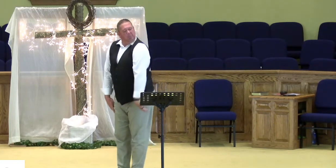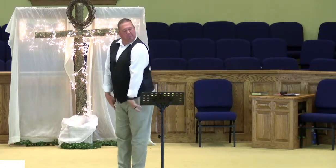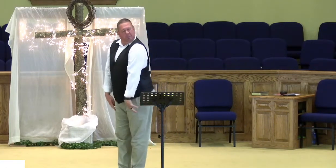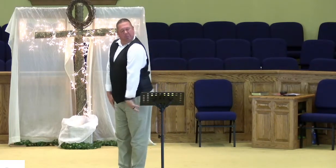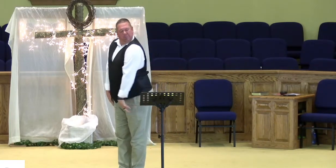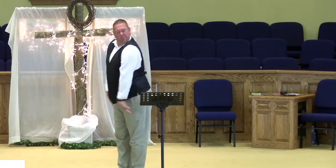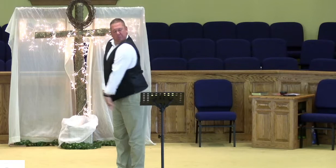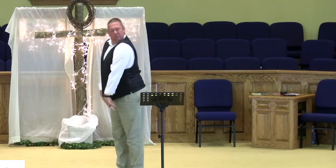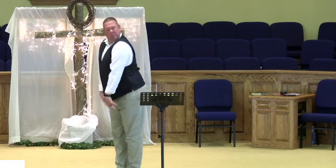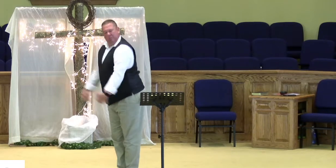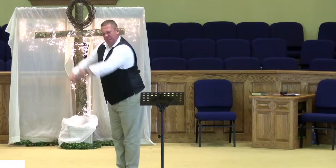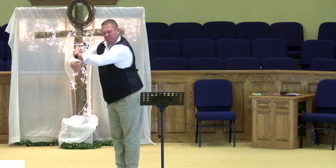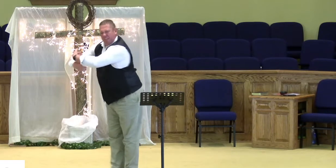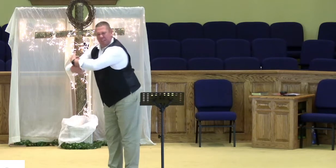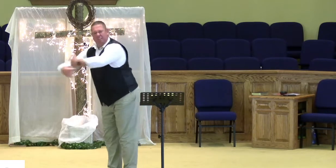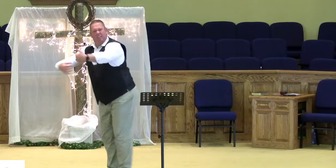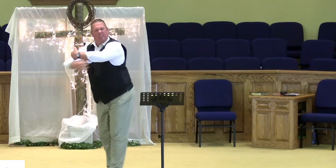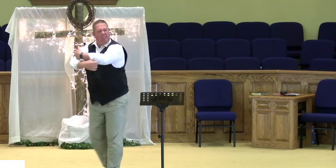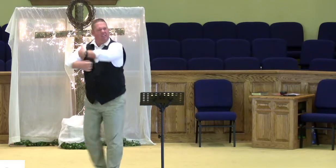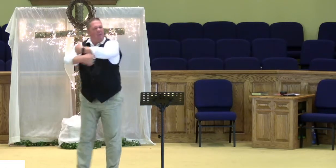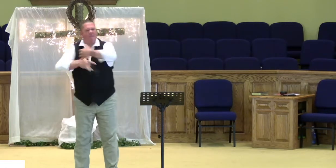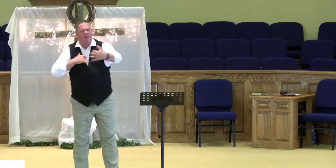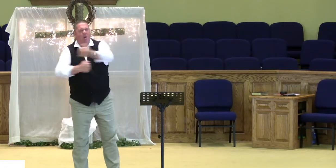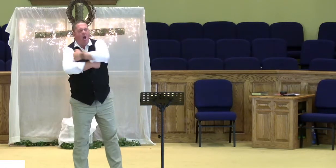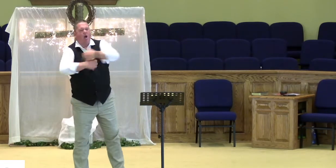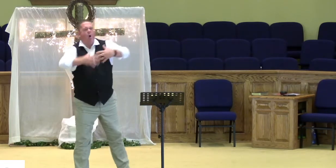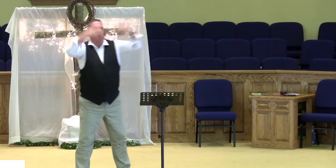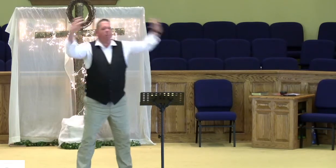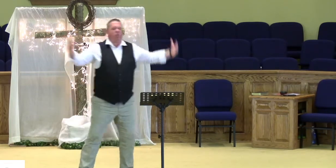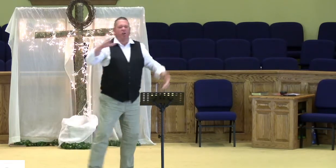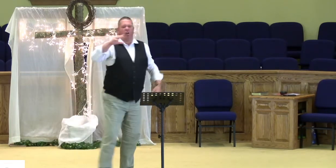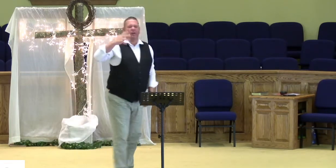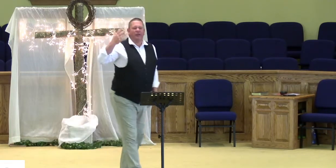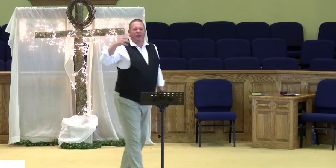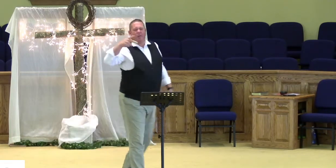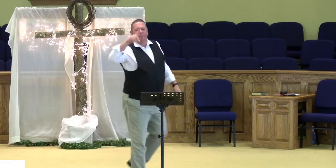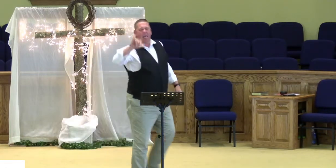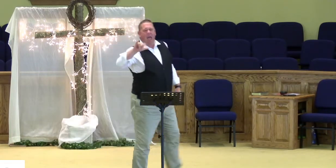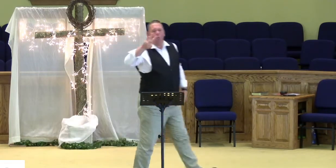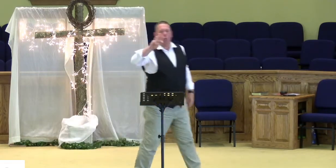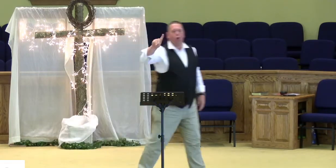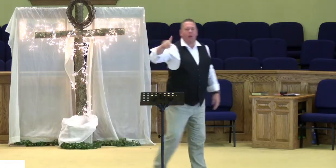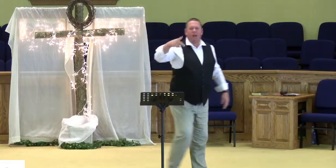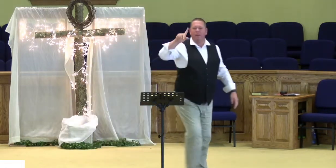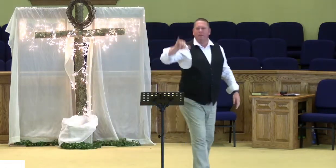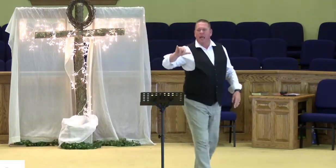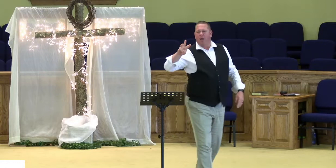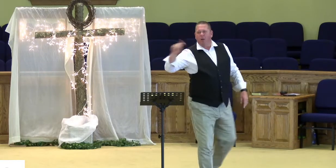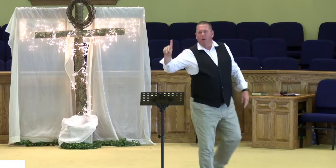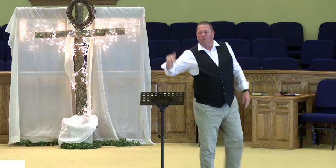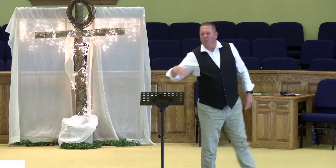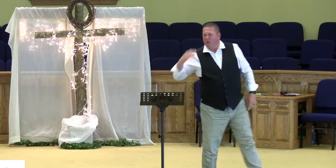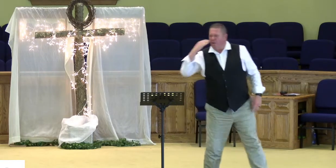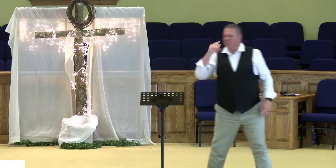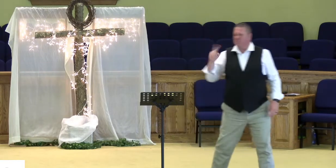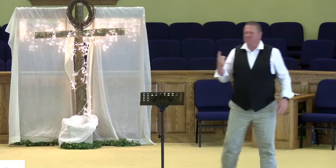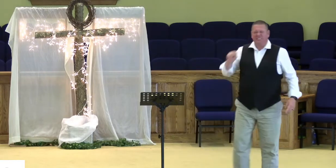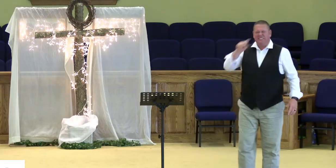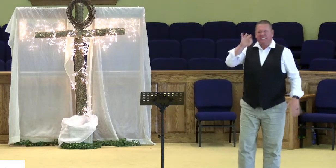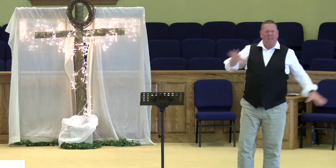like stiff as a board, trying to hug them. Feel like, you know, I'm hugging a piece of plywood or something. They're